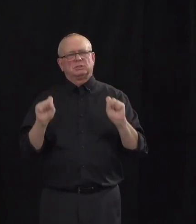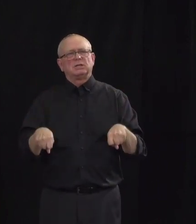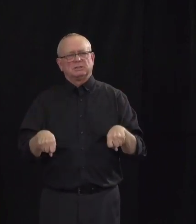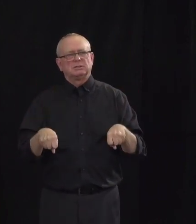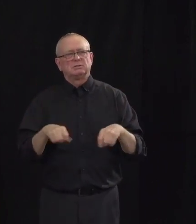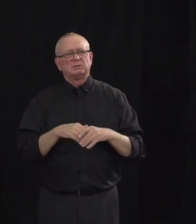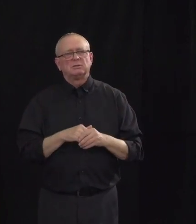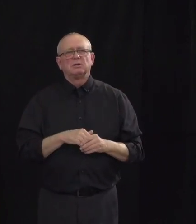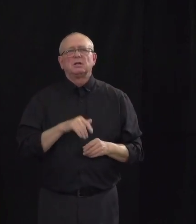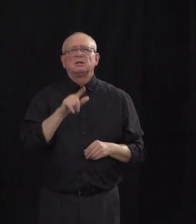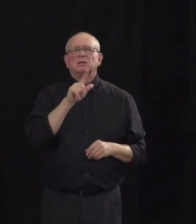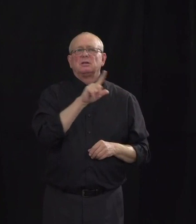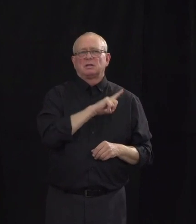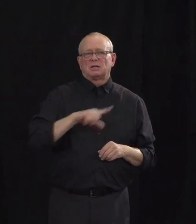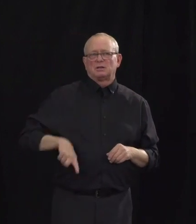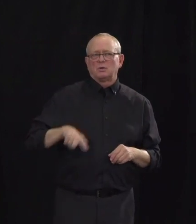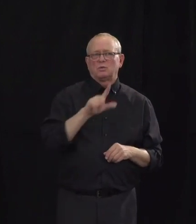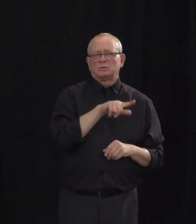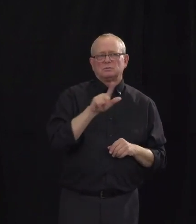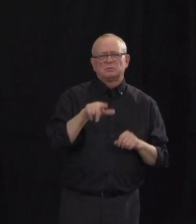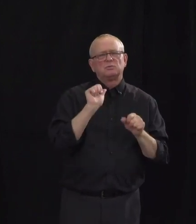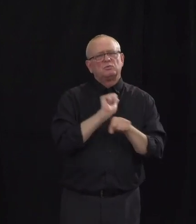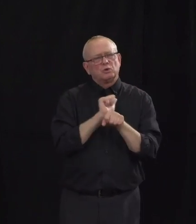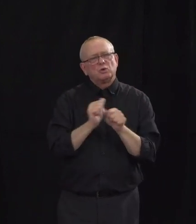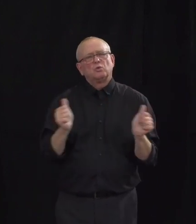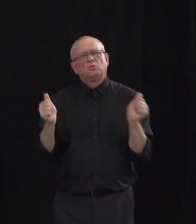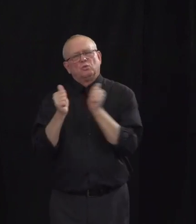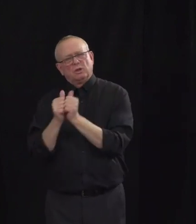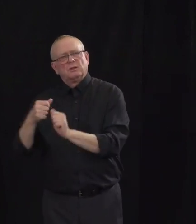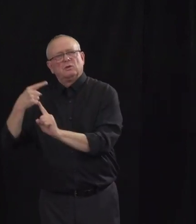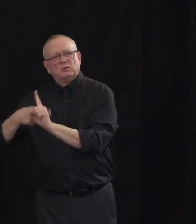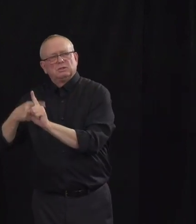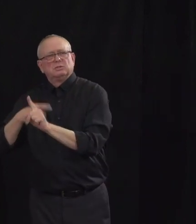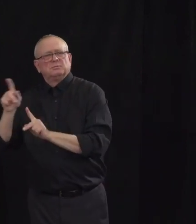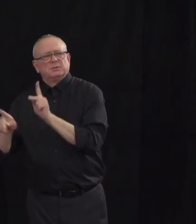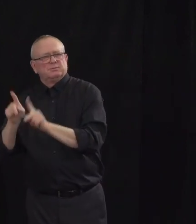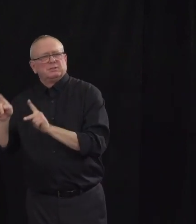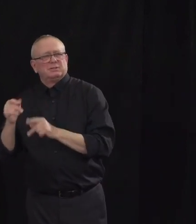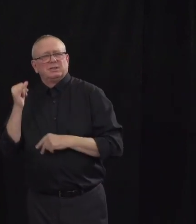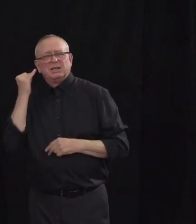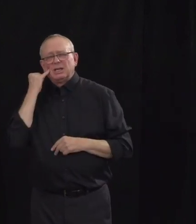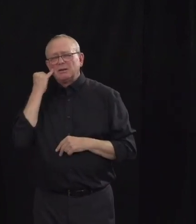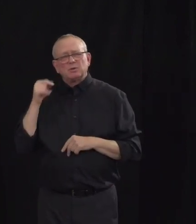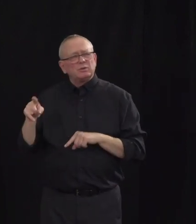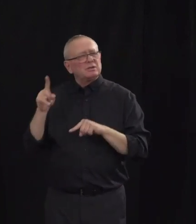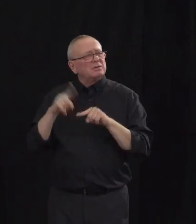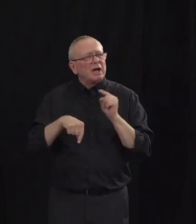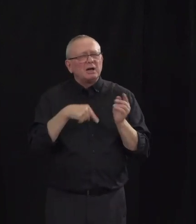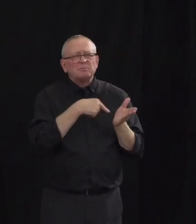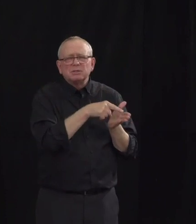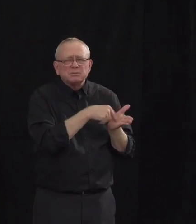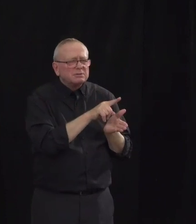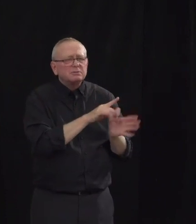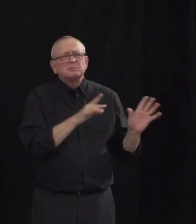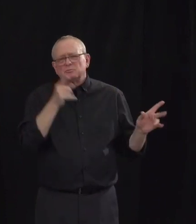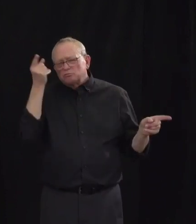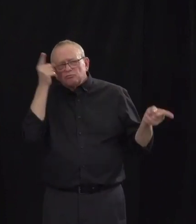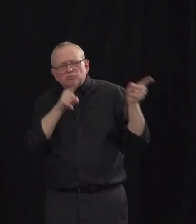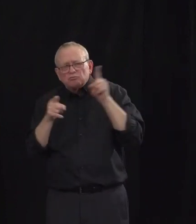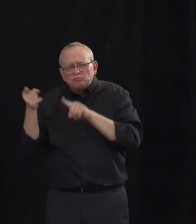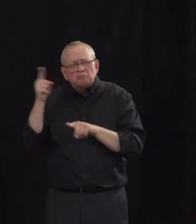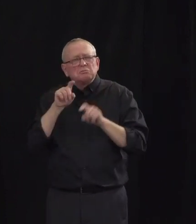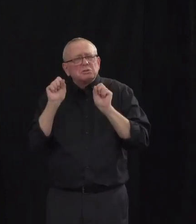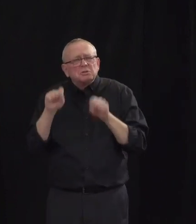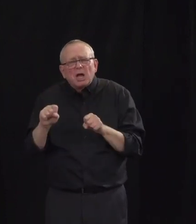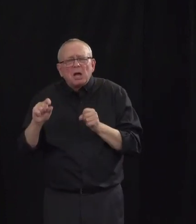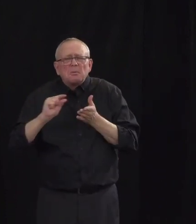their landlord must make a reasonable effort to create a meaningful, flexible payment plan in collaboration with their tenant, and may not apply to